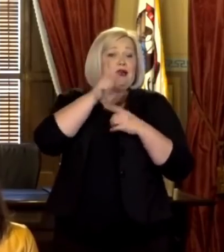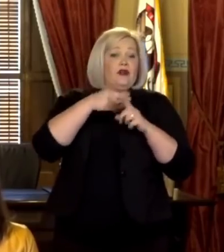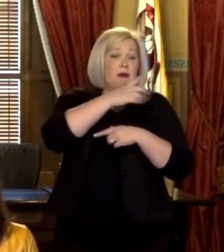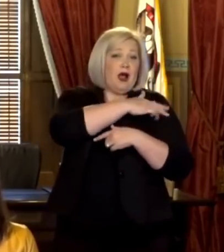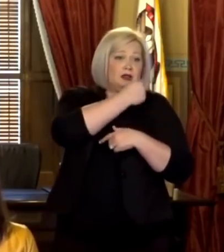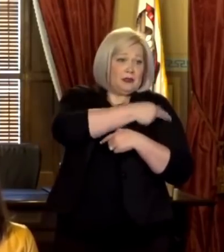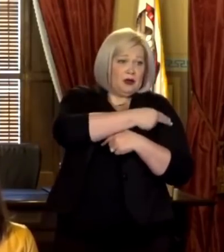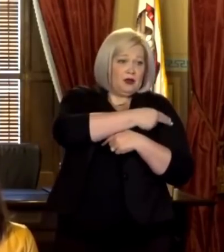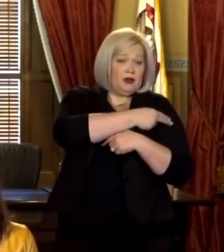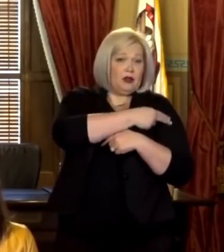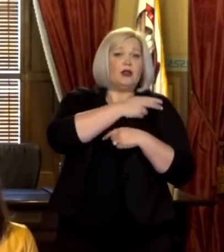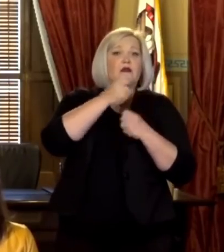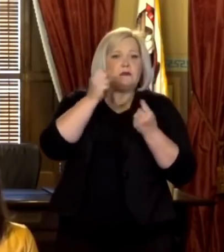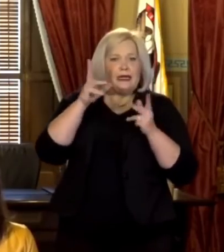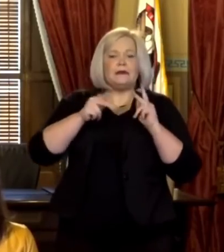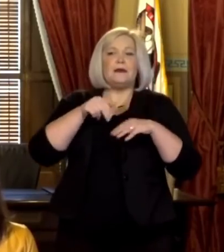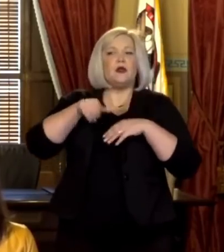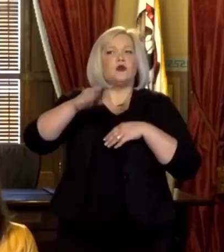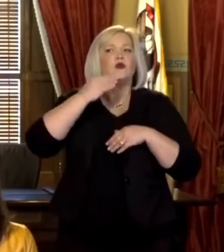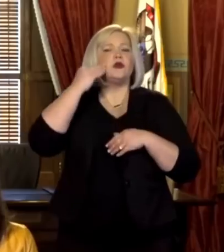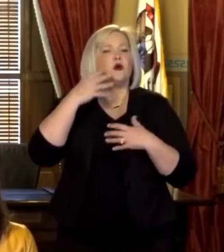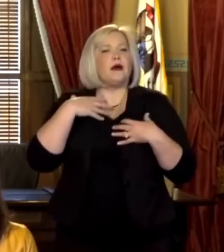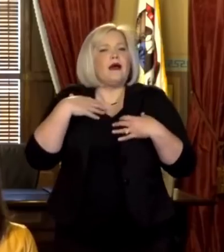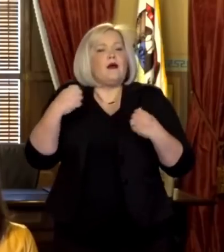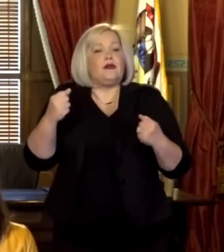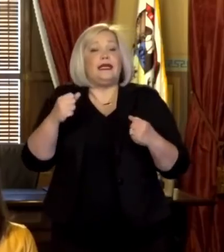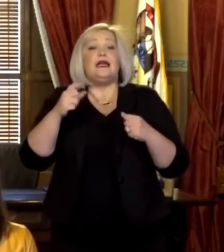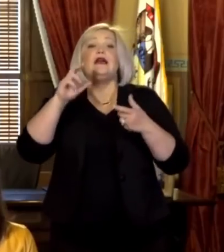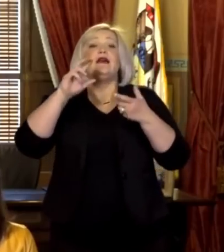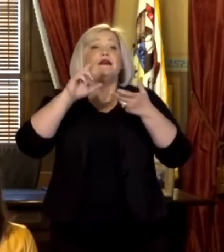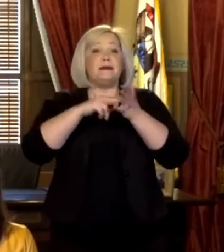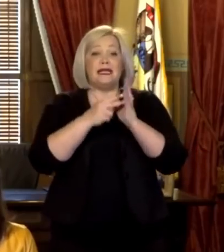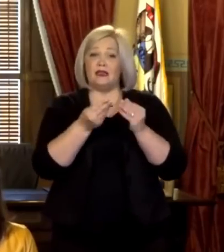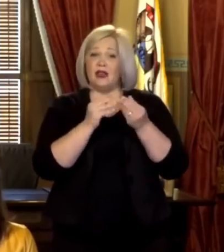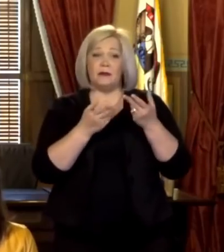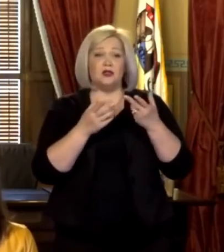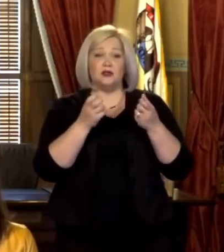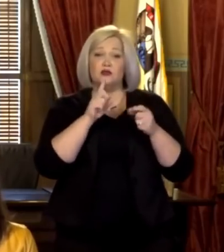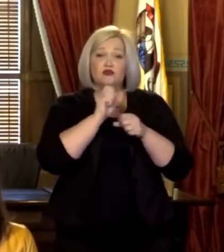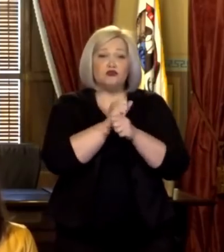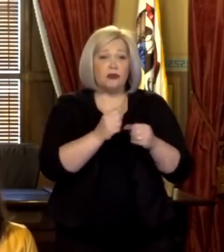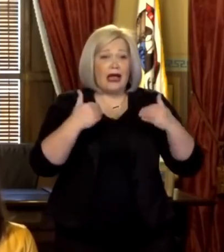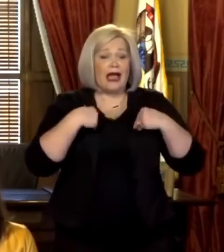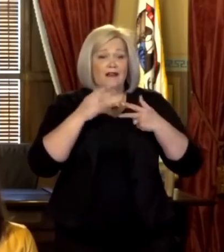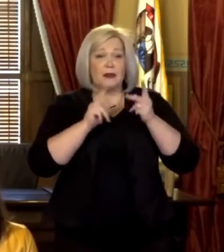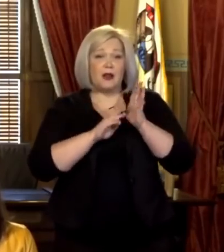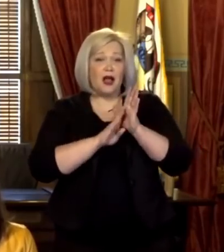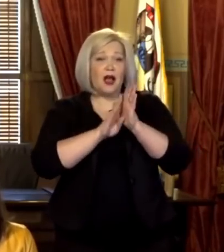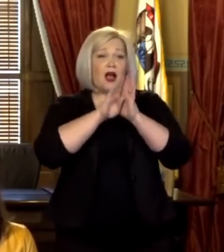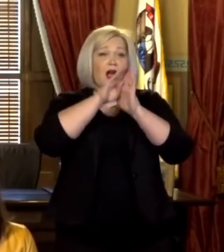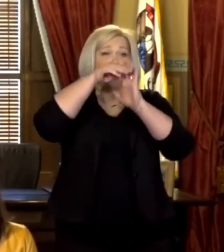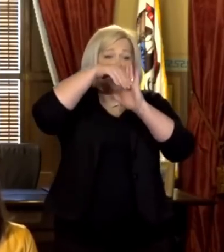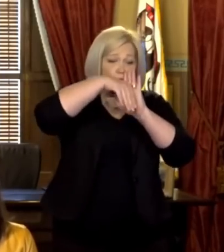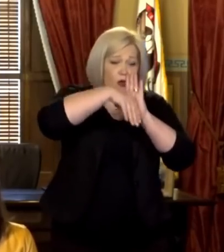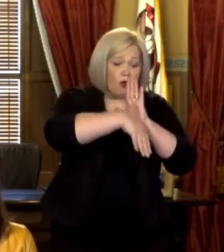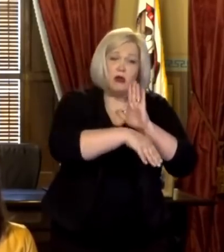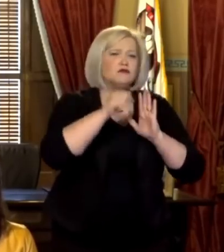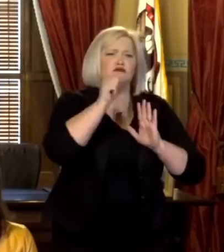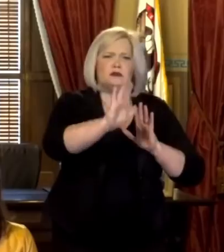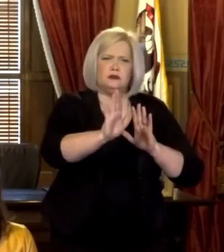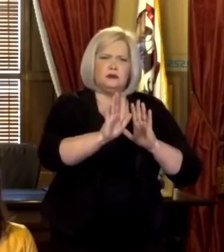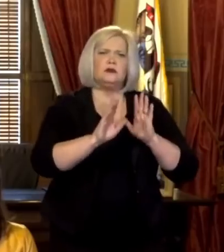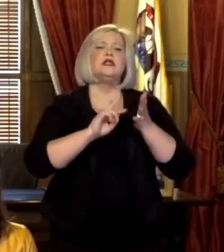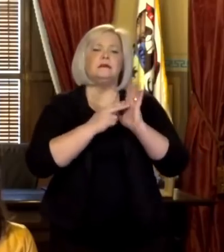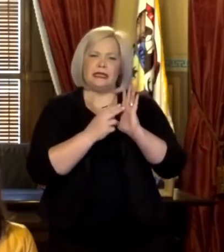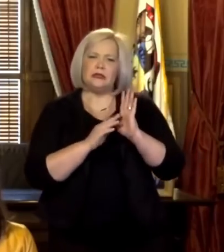is going down, but it does mean that we're slowing the rate of increase. That's why we all have to continue doing our part and